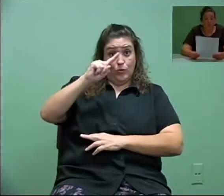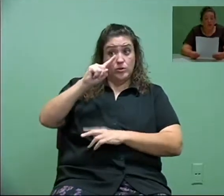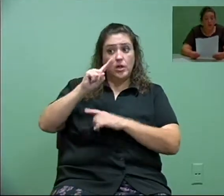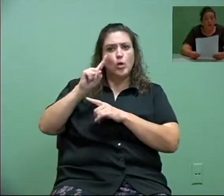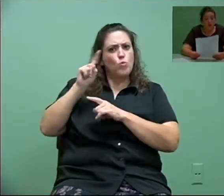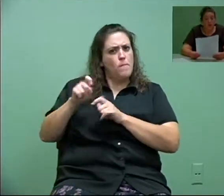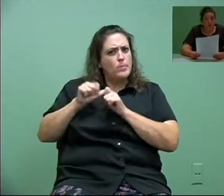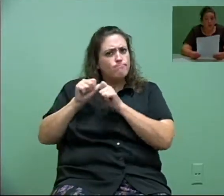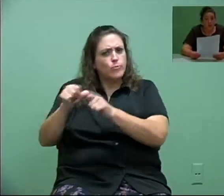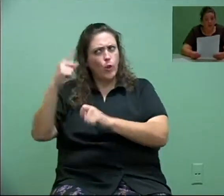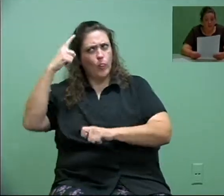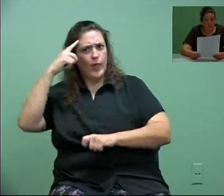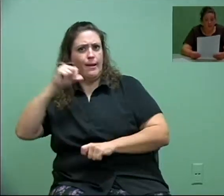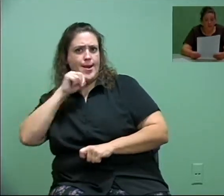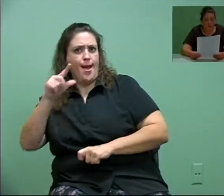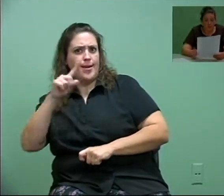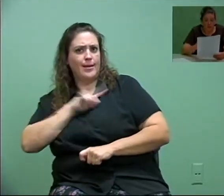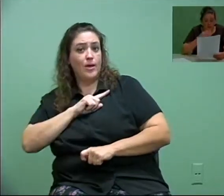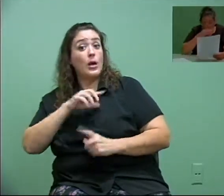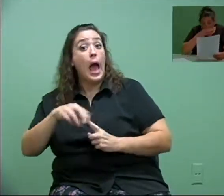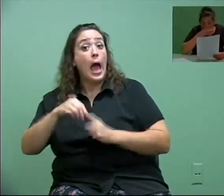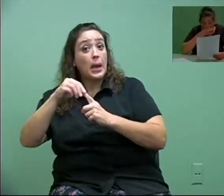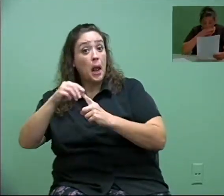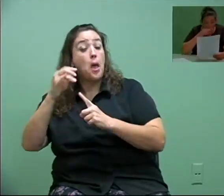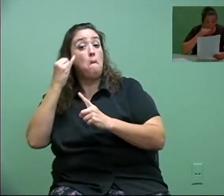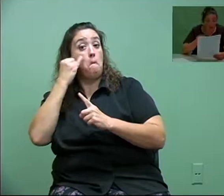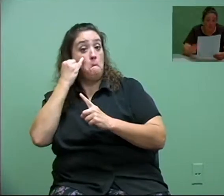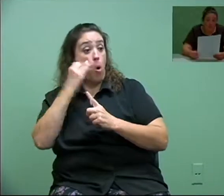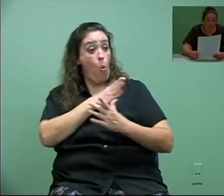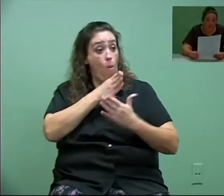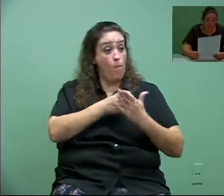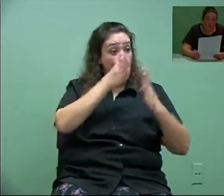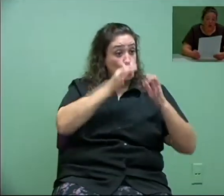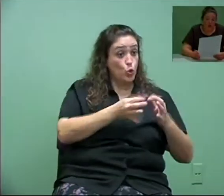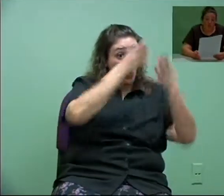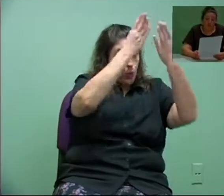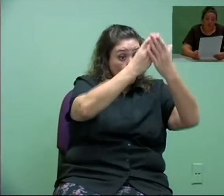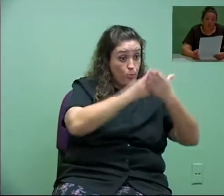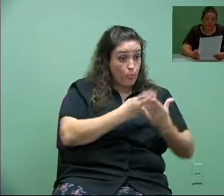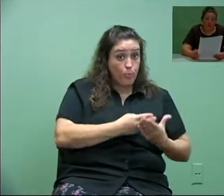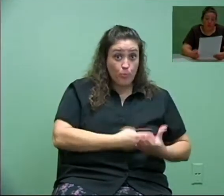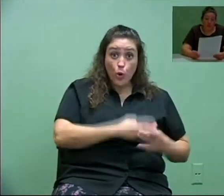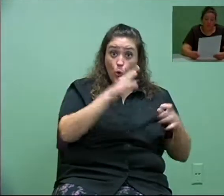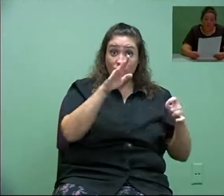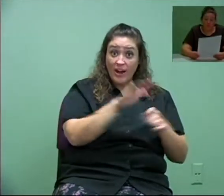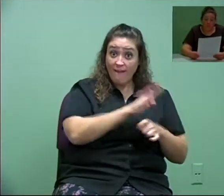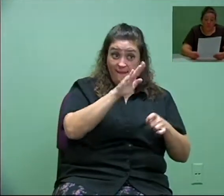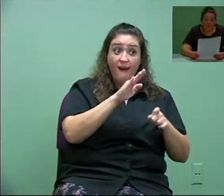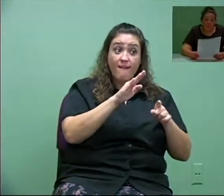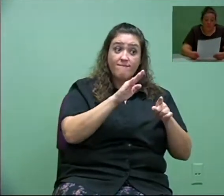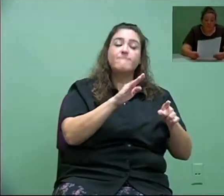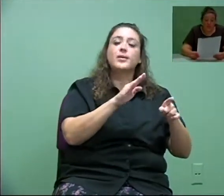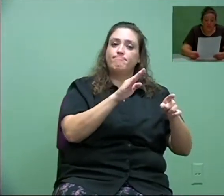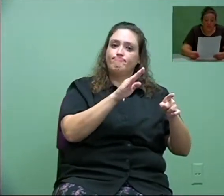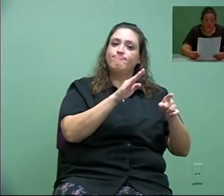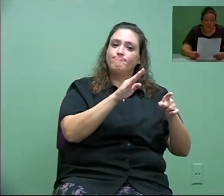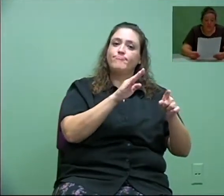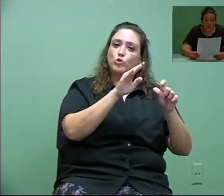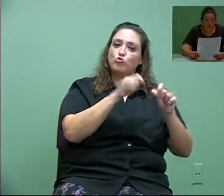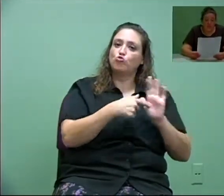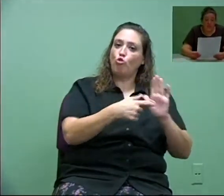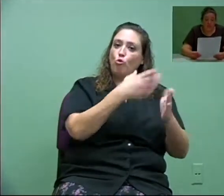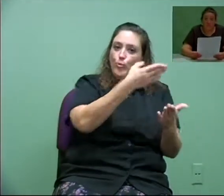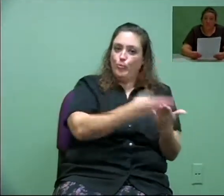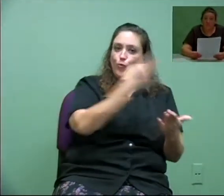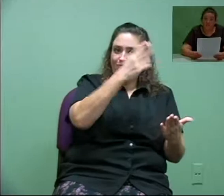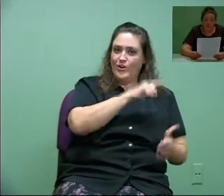reasonable doubt that the defendant is guilty. Proof beyond a reasonable doubt is proof that leaves you